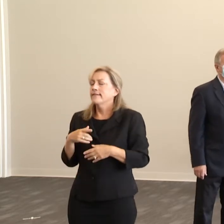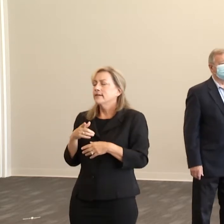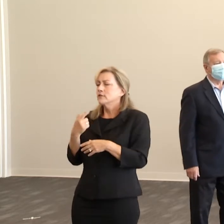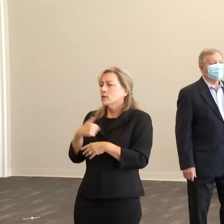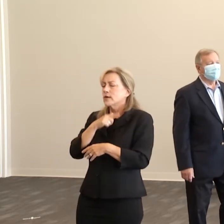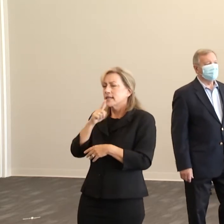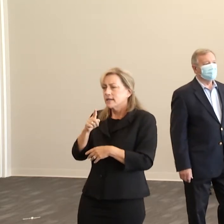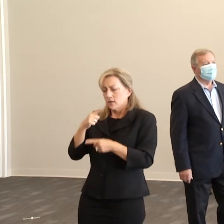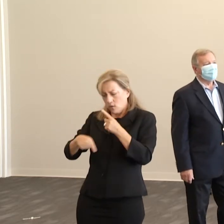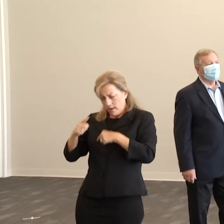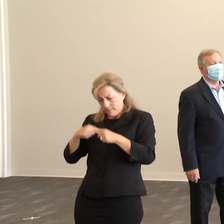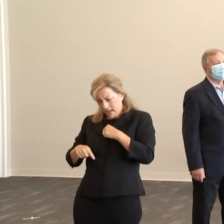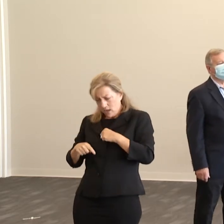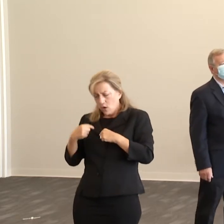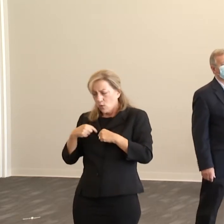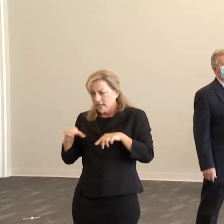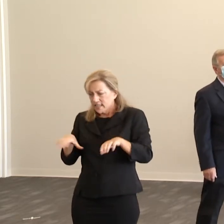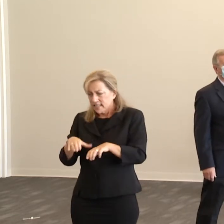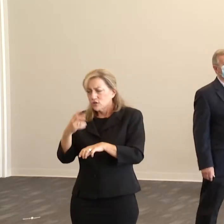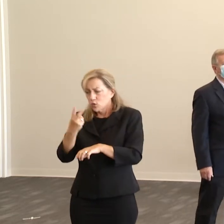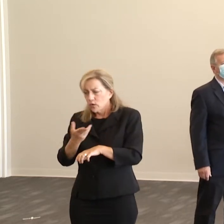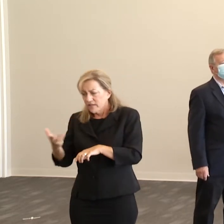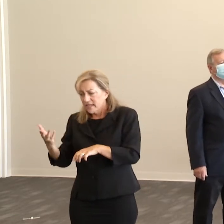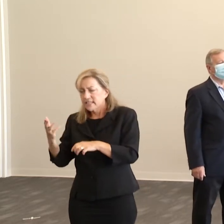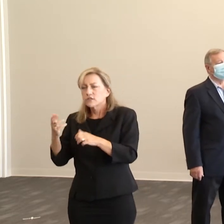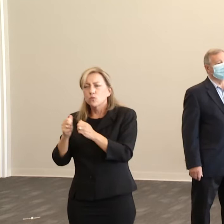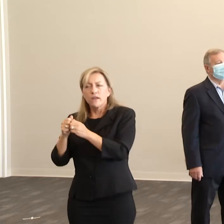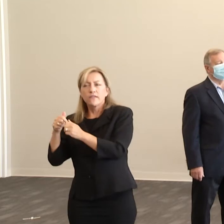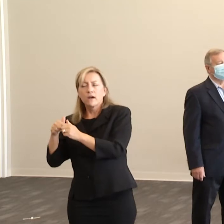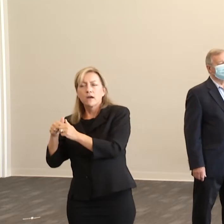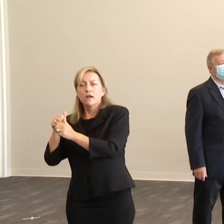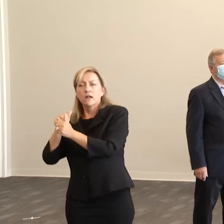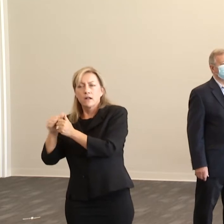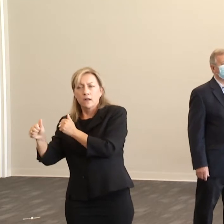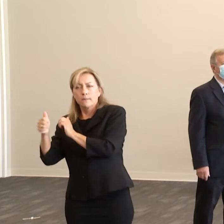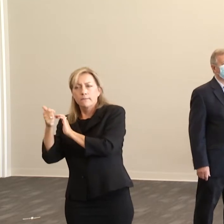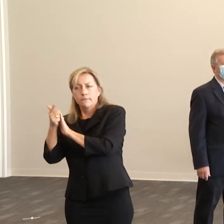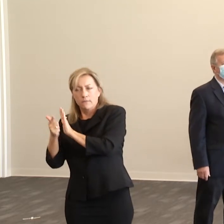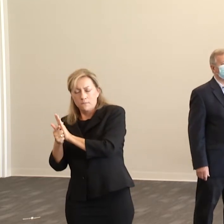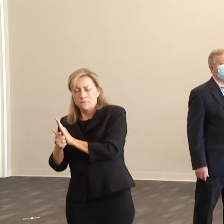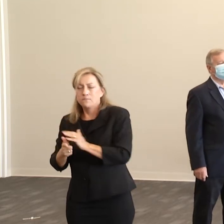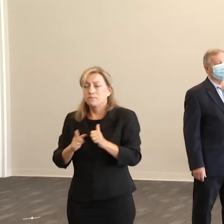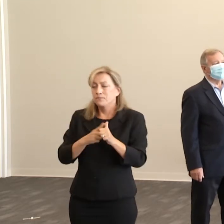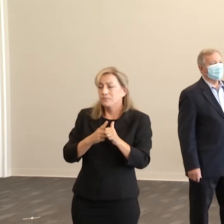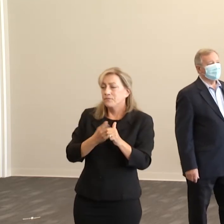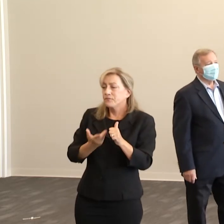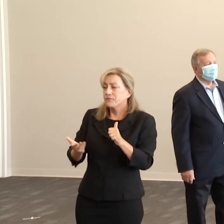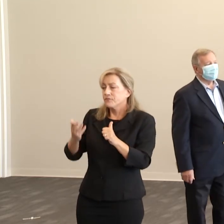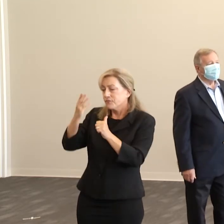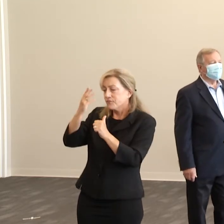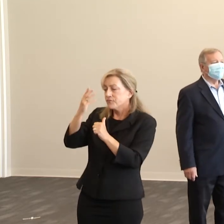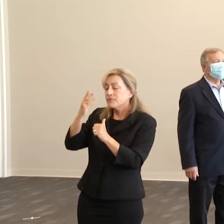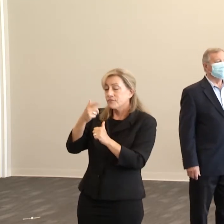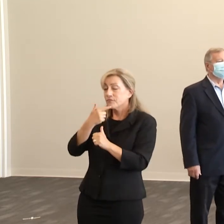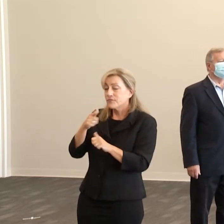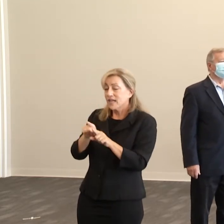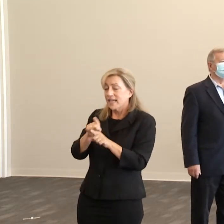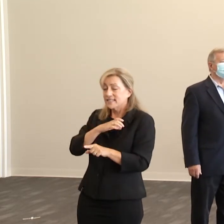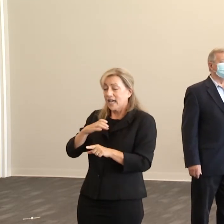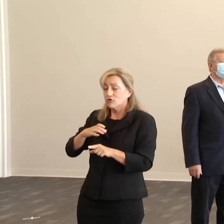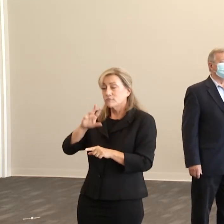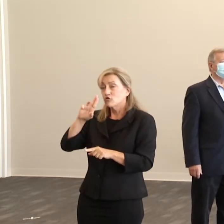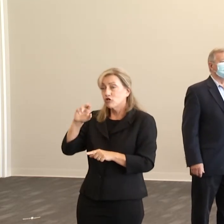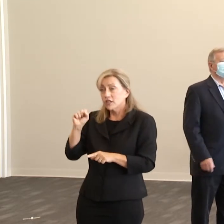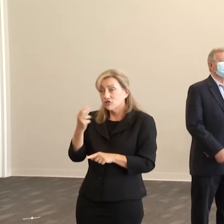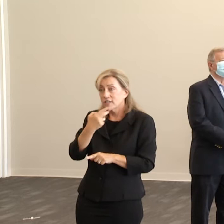basically did two things in the Delivering for America Act. The first is to acknowledge, as Congressman Rush said, that it is not enough